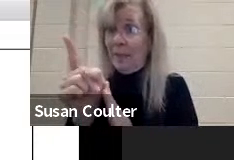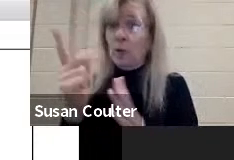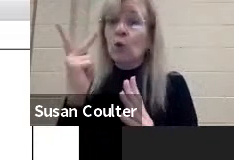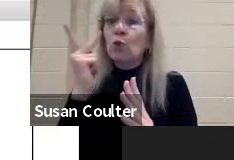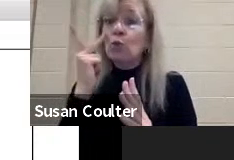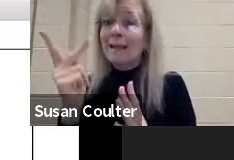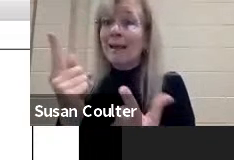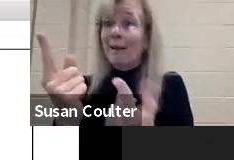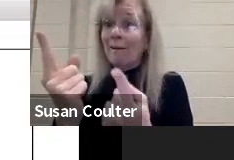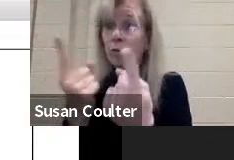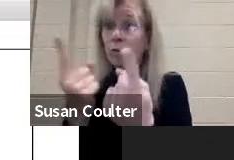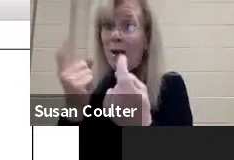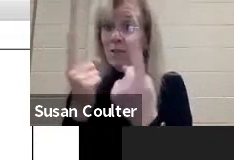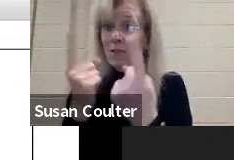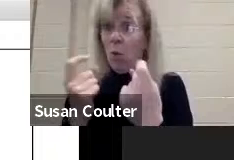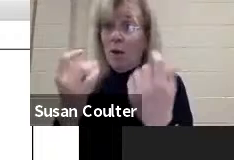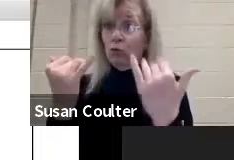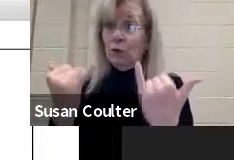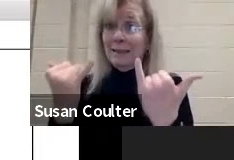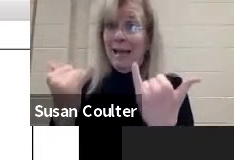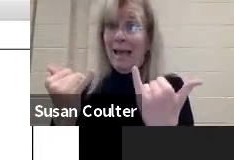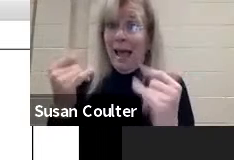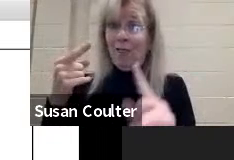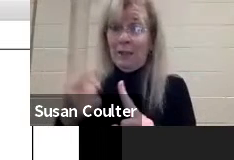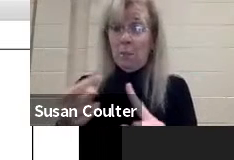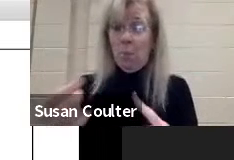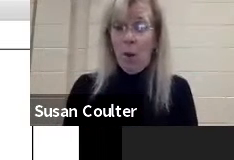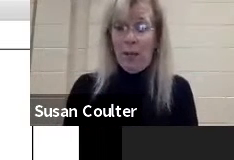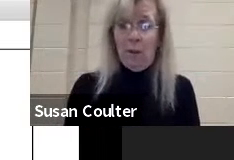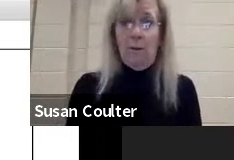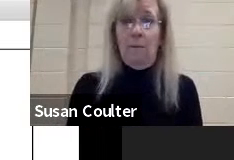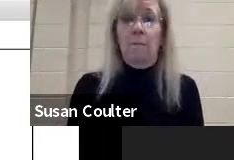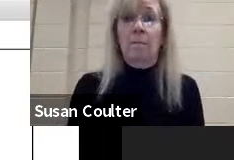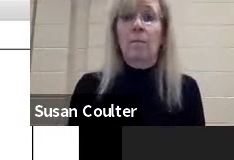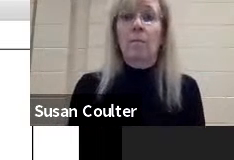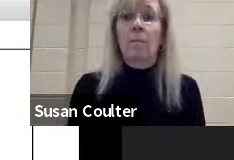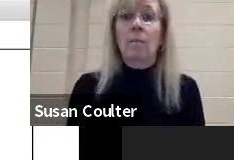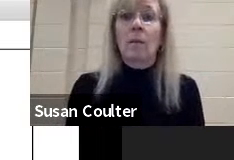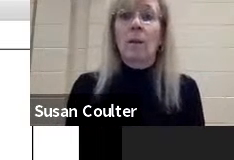for a minute to see if you have any questions at this point.